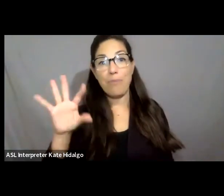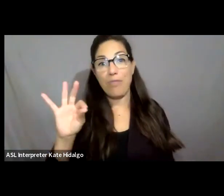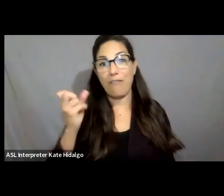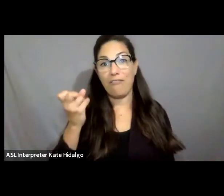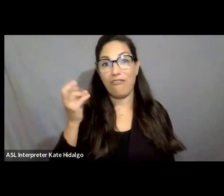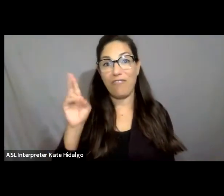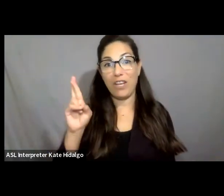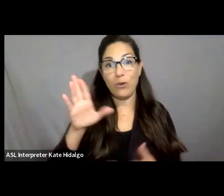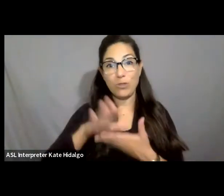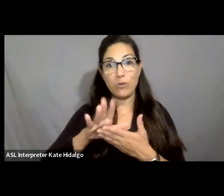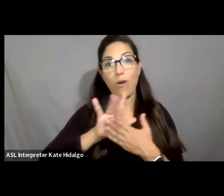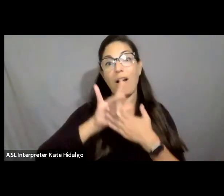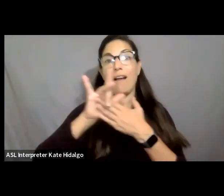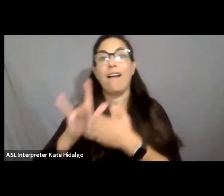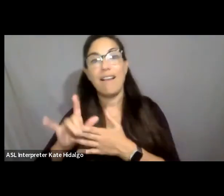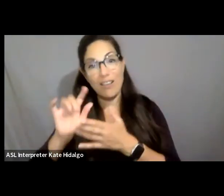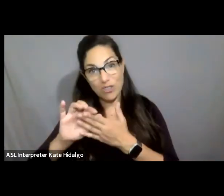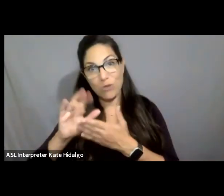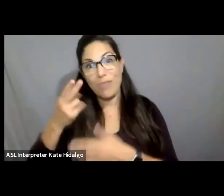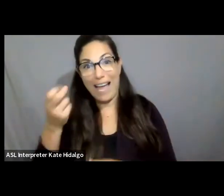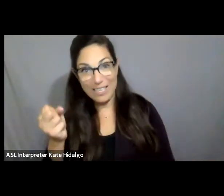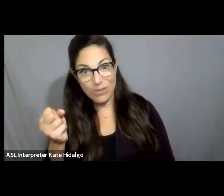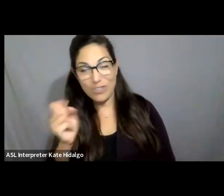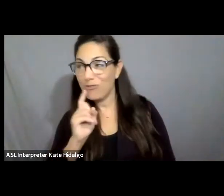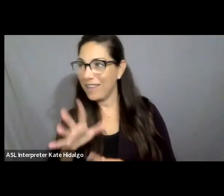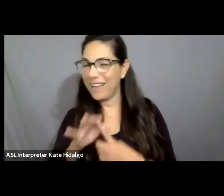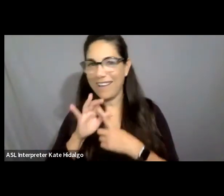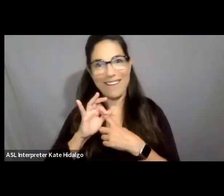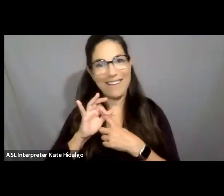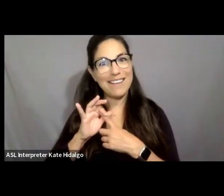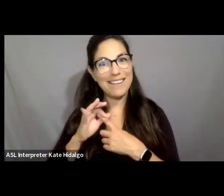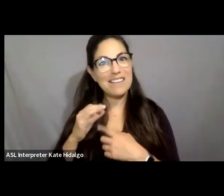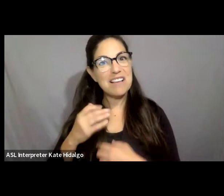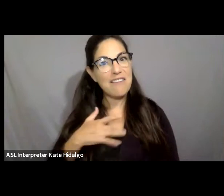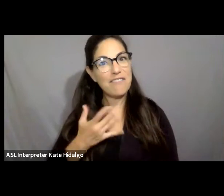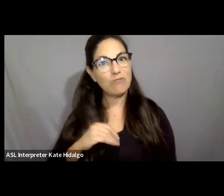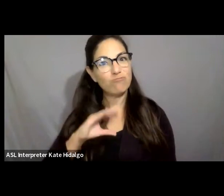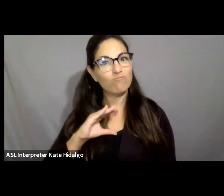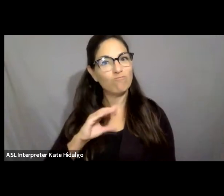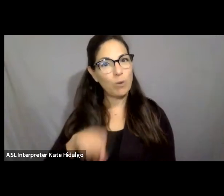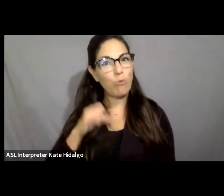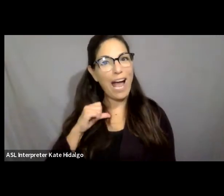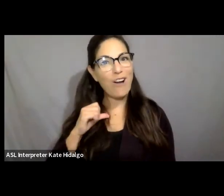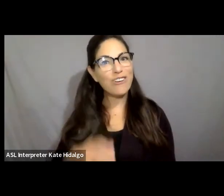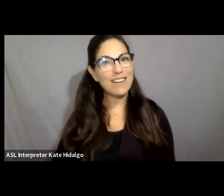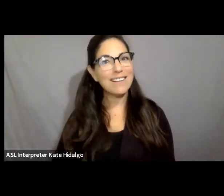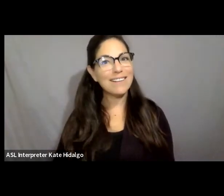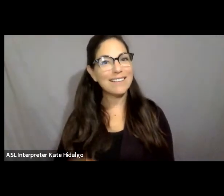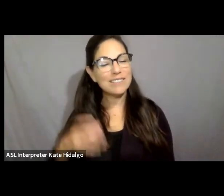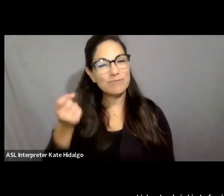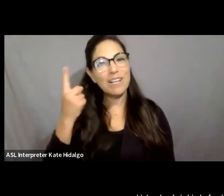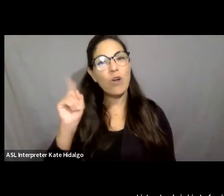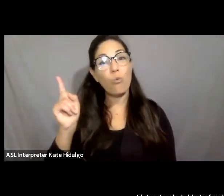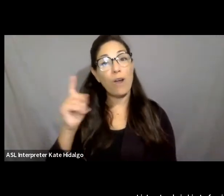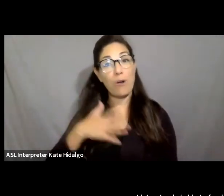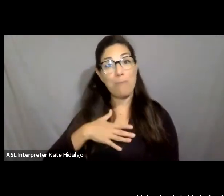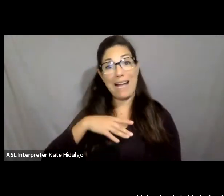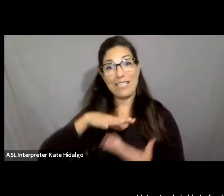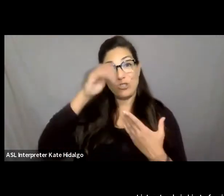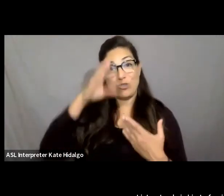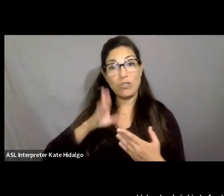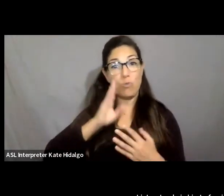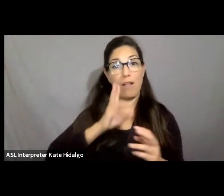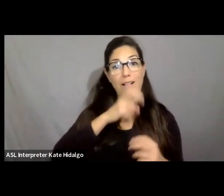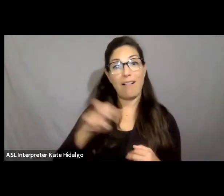high schools, is kind of unique, and it just makes me even prouder because I know where my kids are going to be going in a few